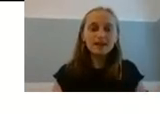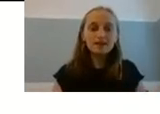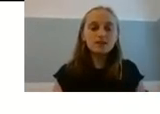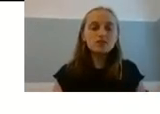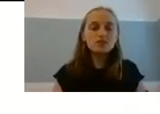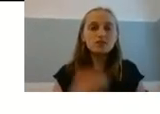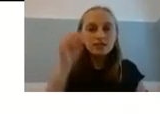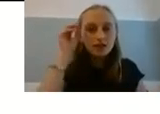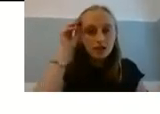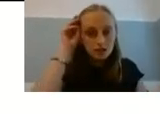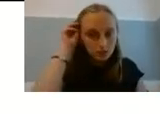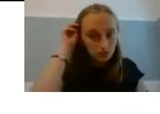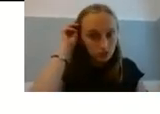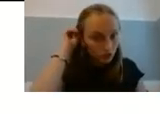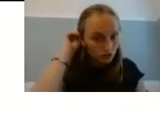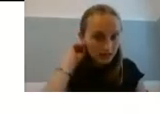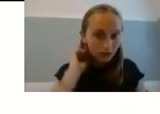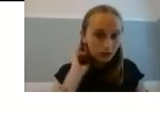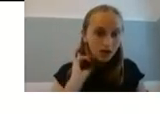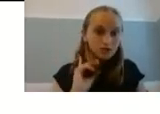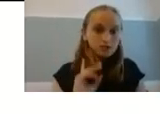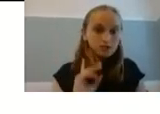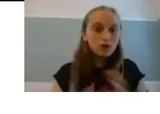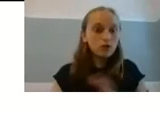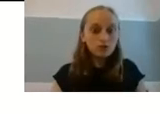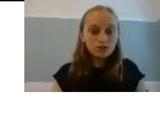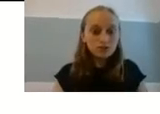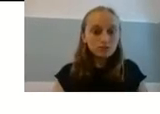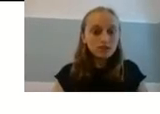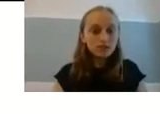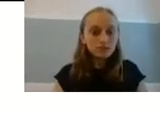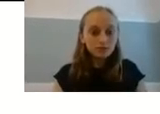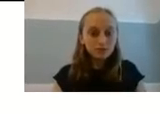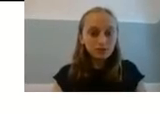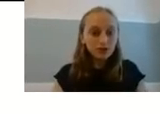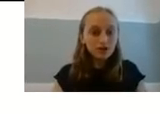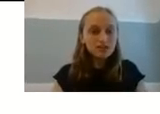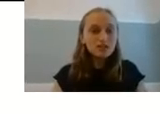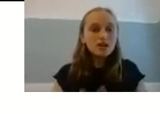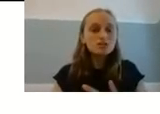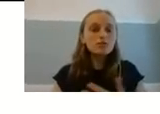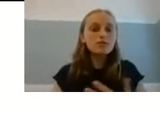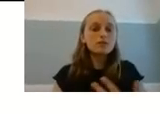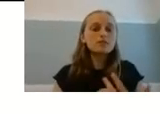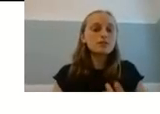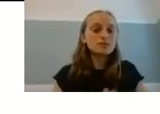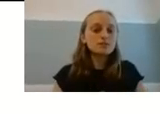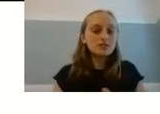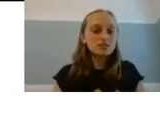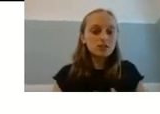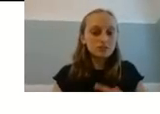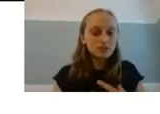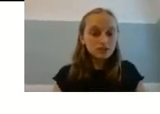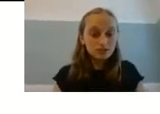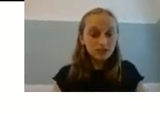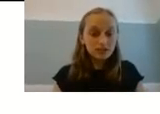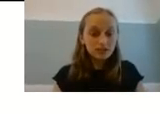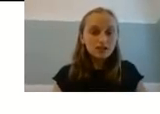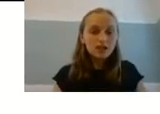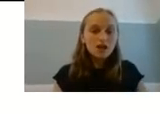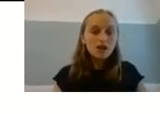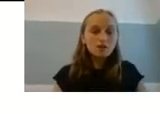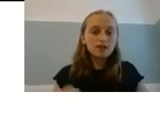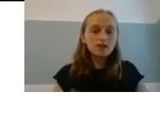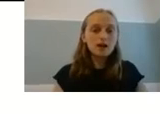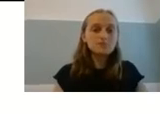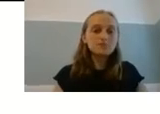play that i had mentioned earlier so it just shows how there's although there's still plenty of room for progress to overcome the stigmatization and misunderstanding